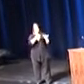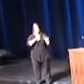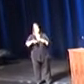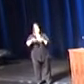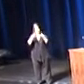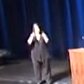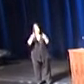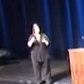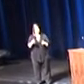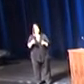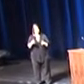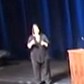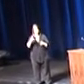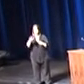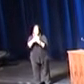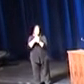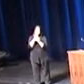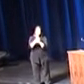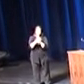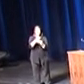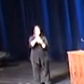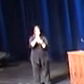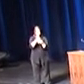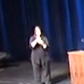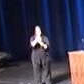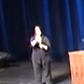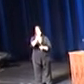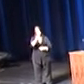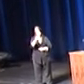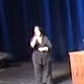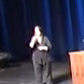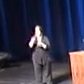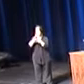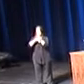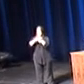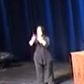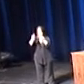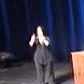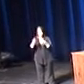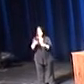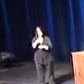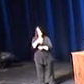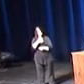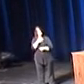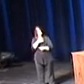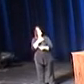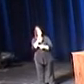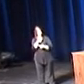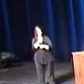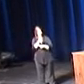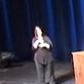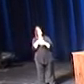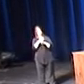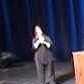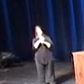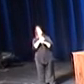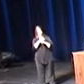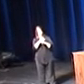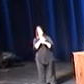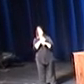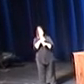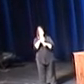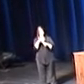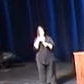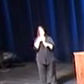A lot of it is you have to pass the SAT or the SAR test. Do you feel that hinders, like, do you feel that